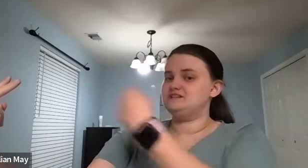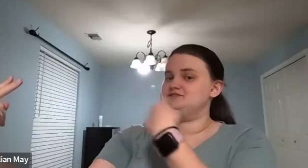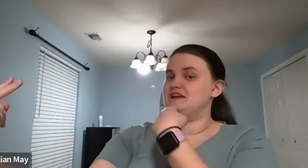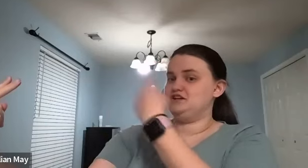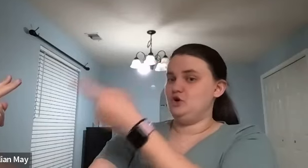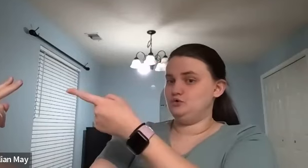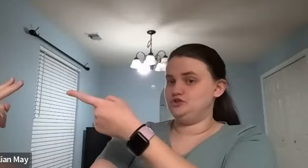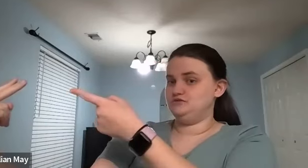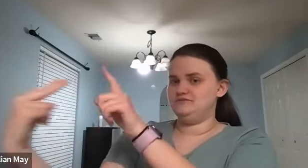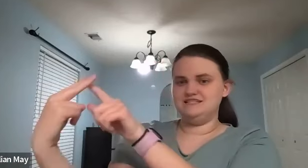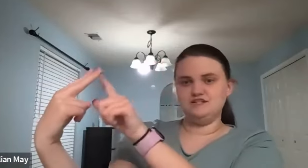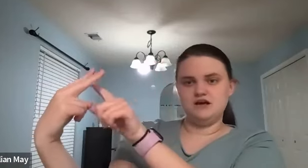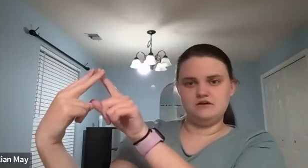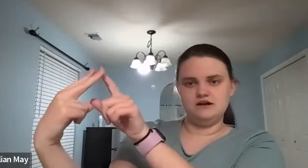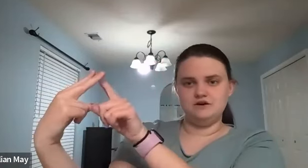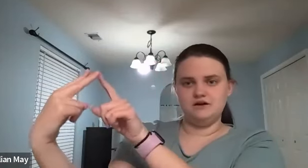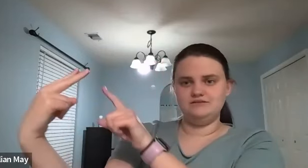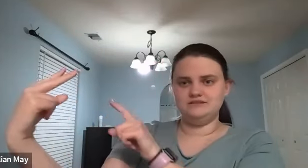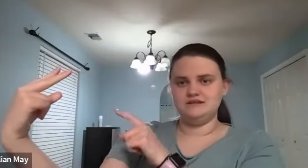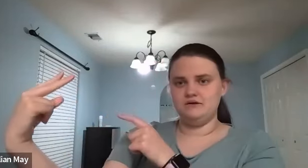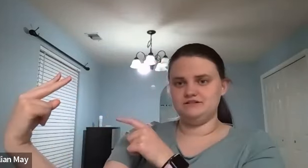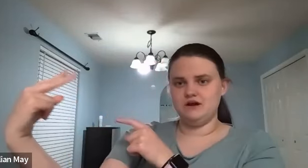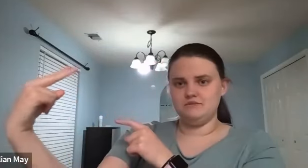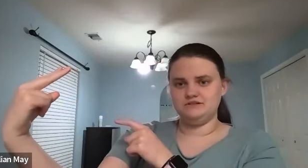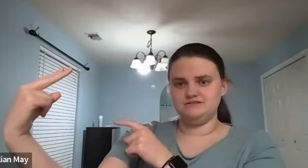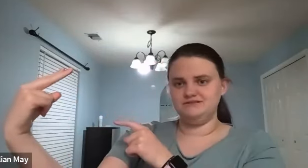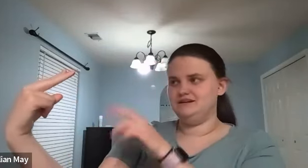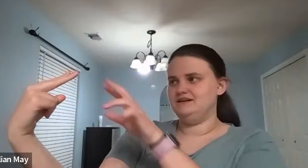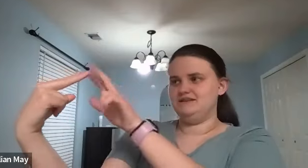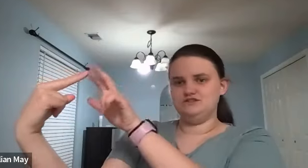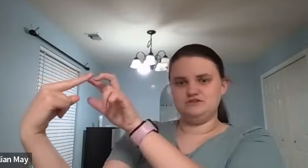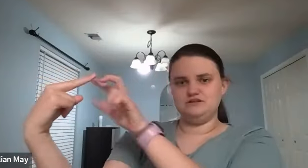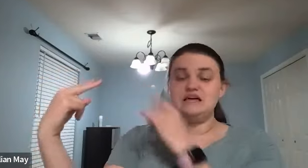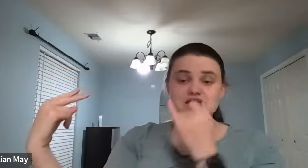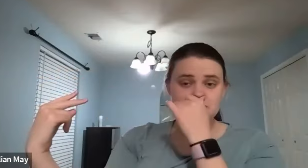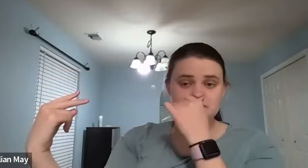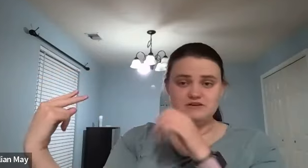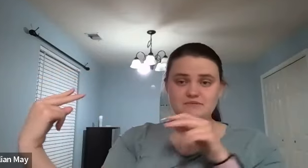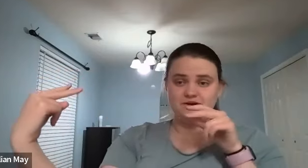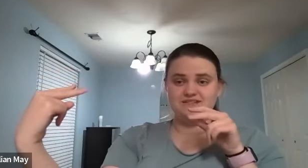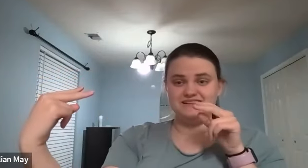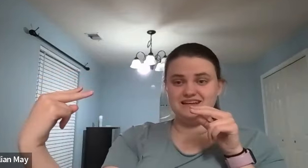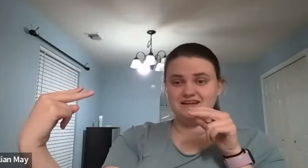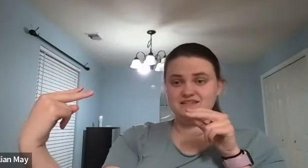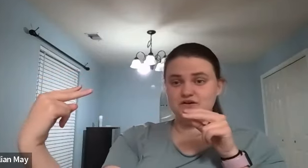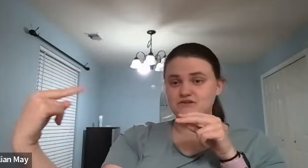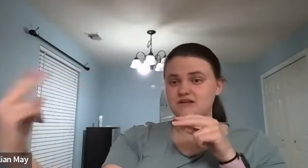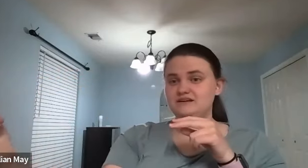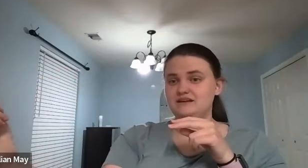you're saying I told you. This is the other eye. Sorry, this is how I describe a person. These are, because that's how you describe a person in ASL is looking, is